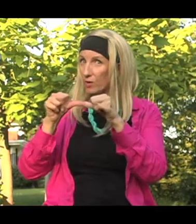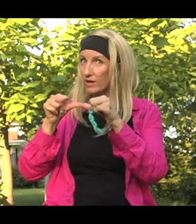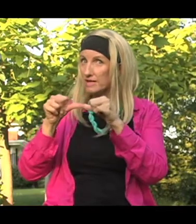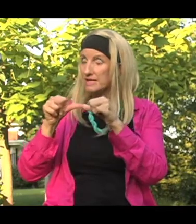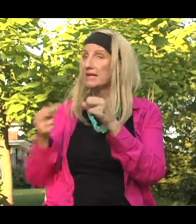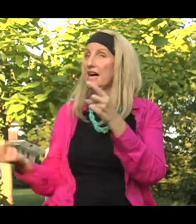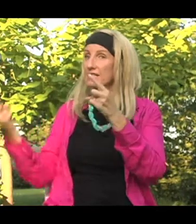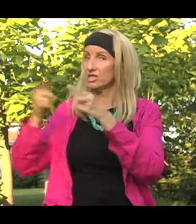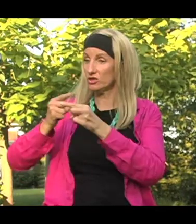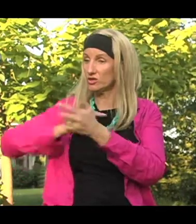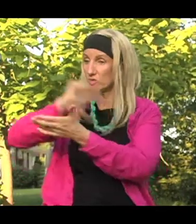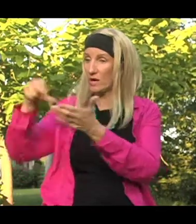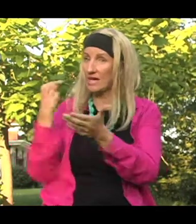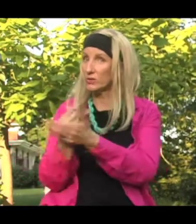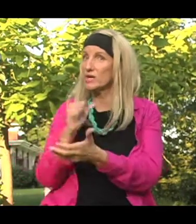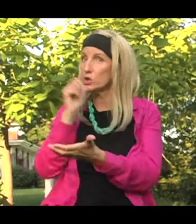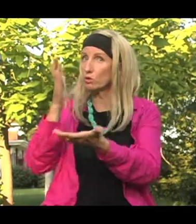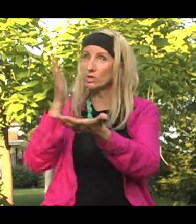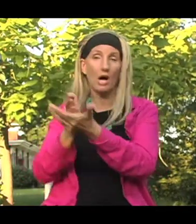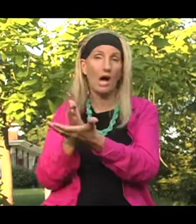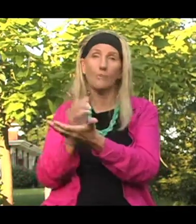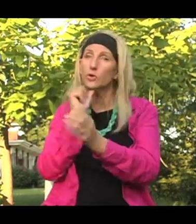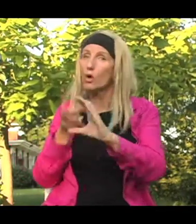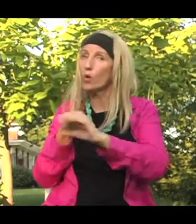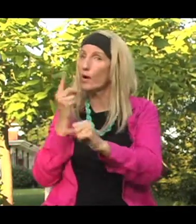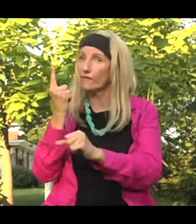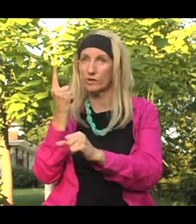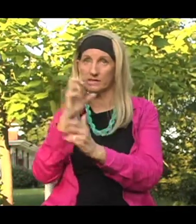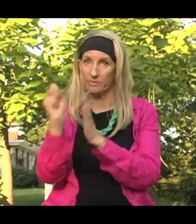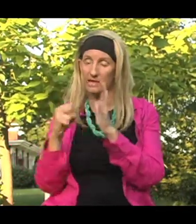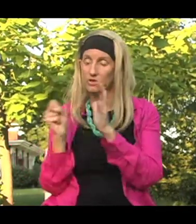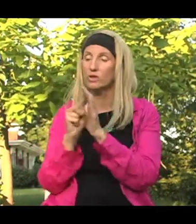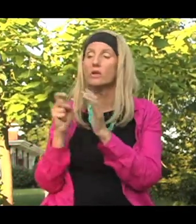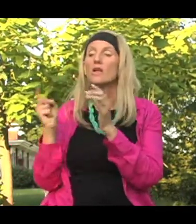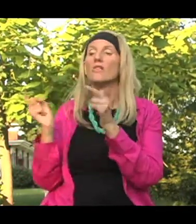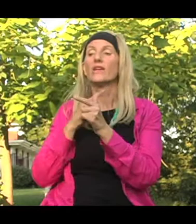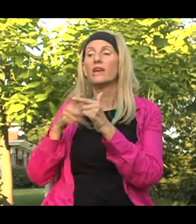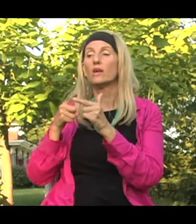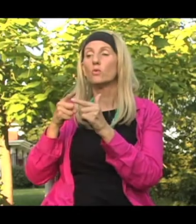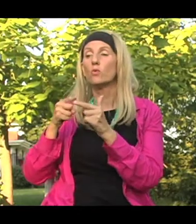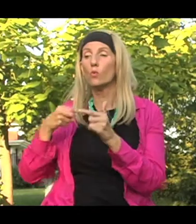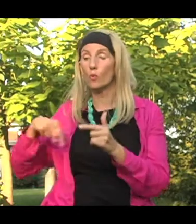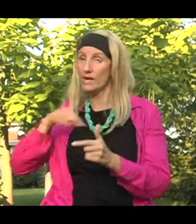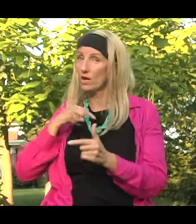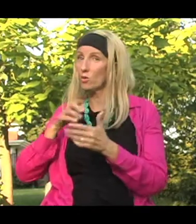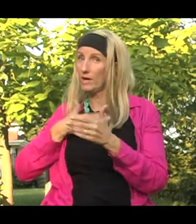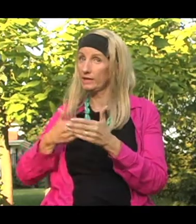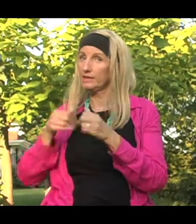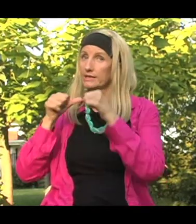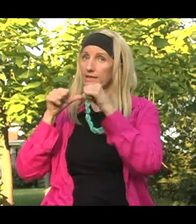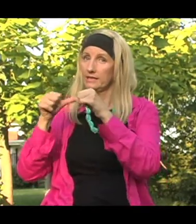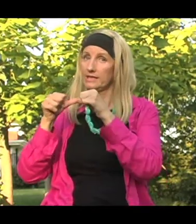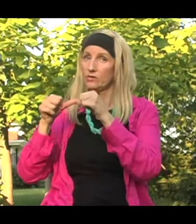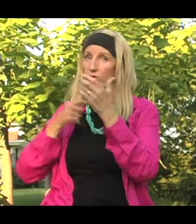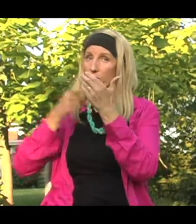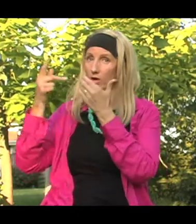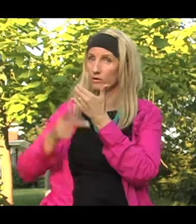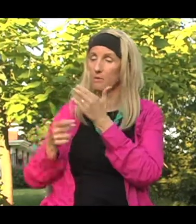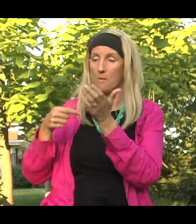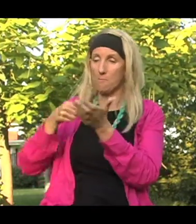going until you graduate, you don't stop, you don't quit for a semester, then we are willing to continue the program of pay